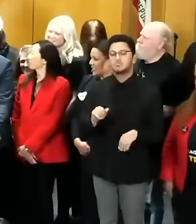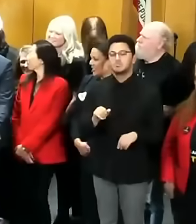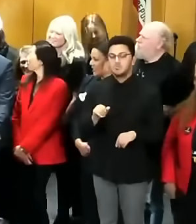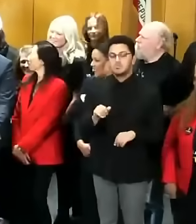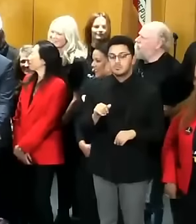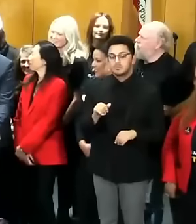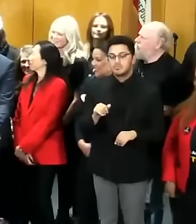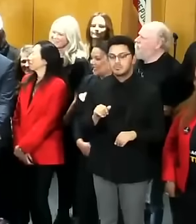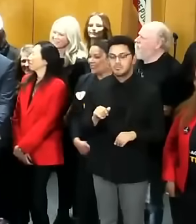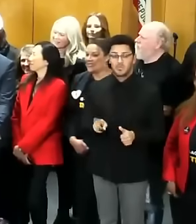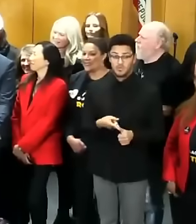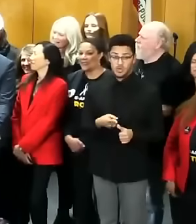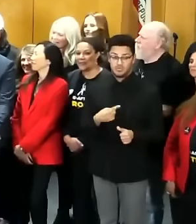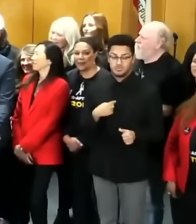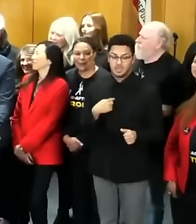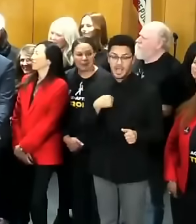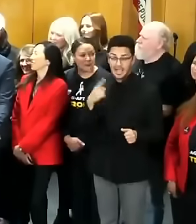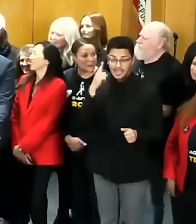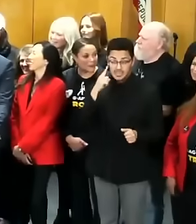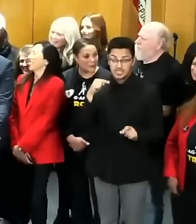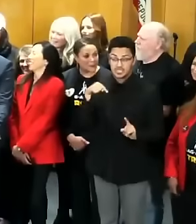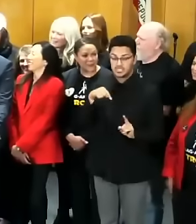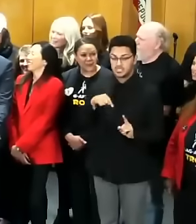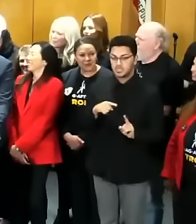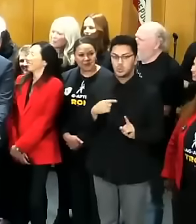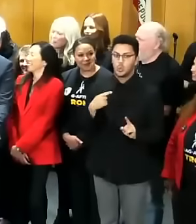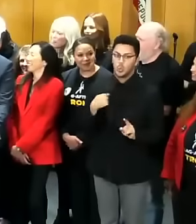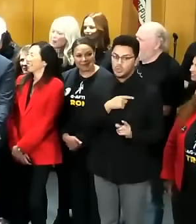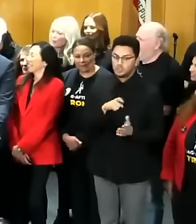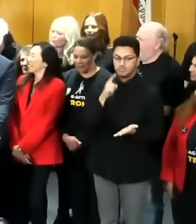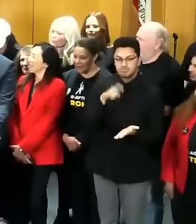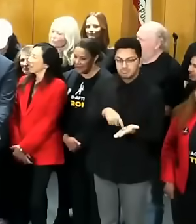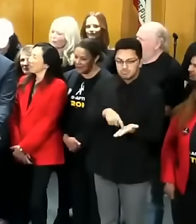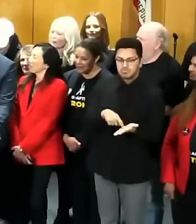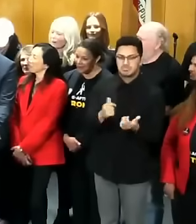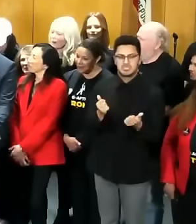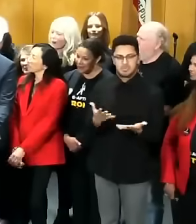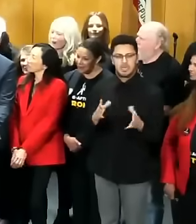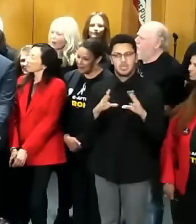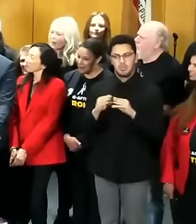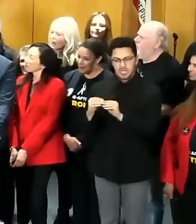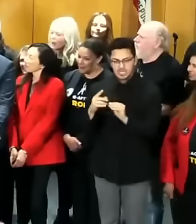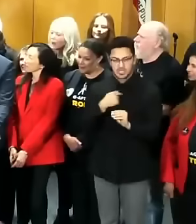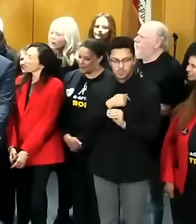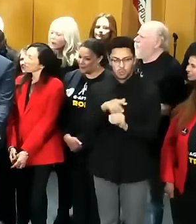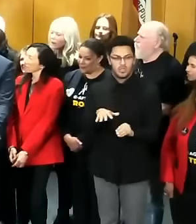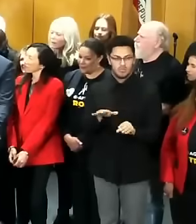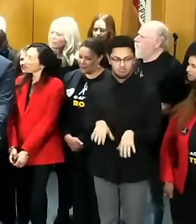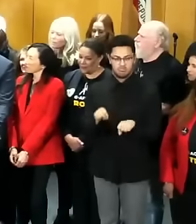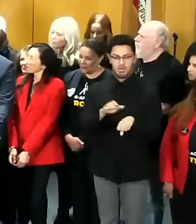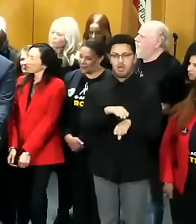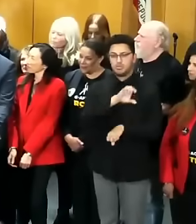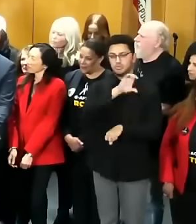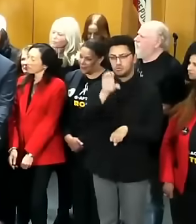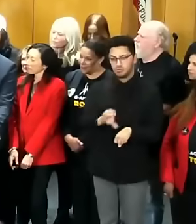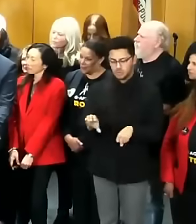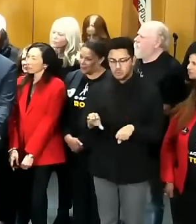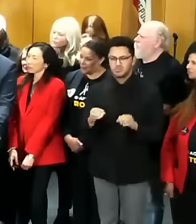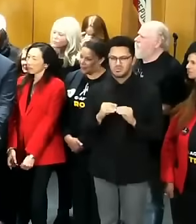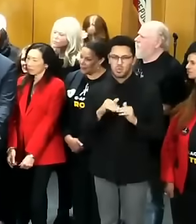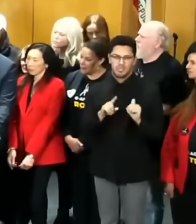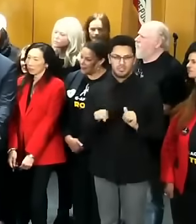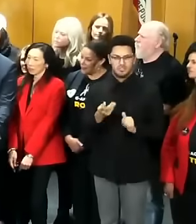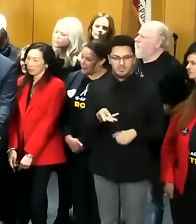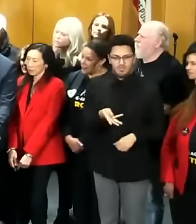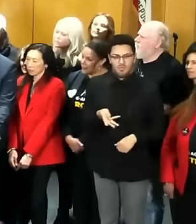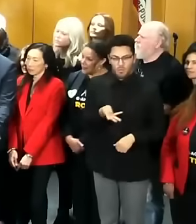mean, I first of all, I think it is, we should note that there were several of the meetings that we had by Zoom where more than just the so-called Gang of